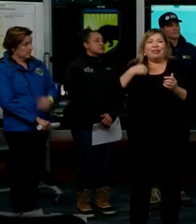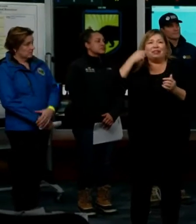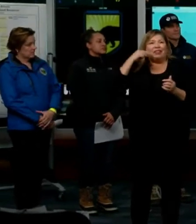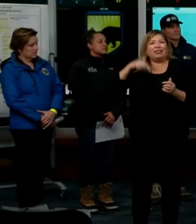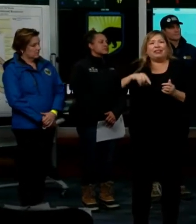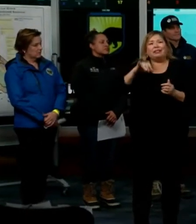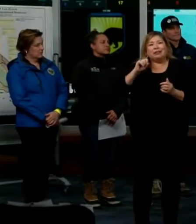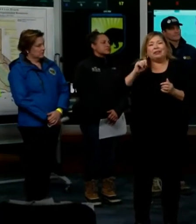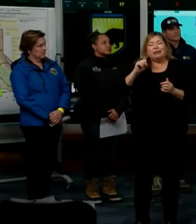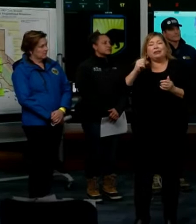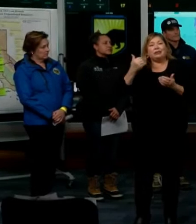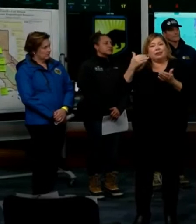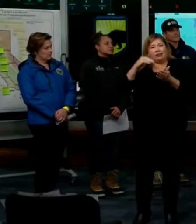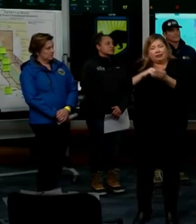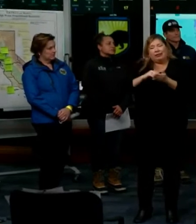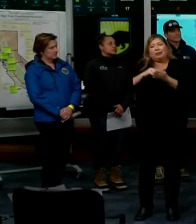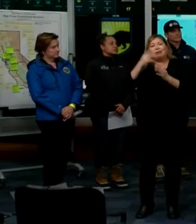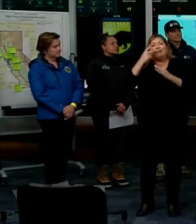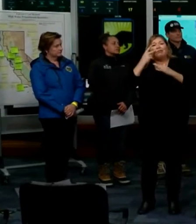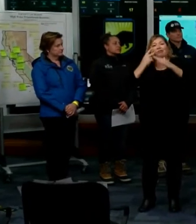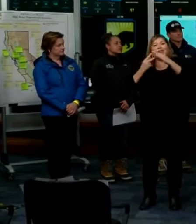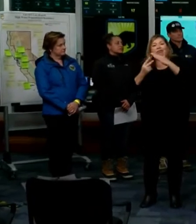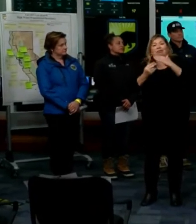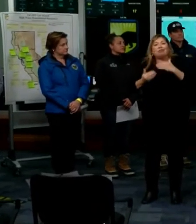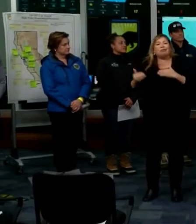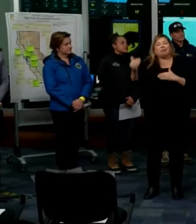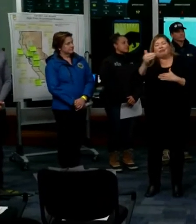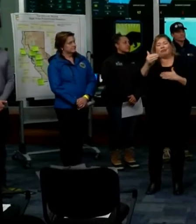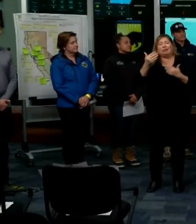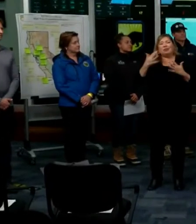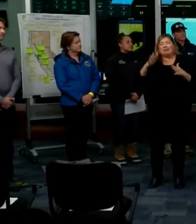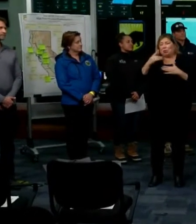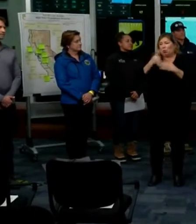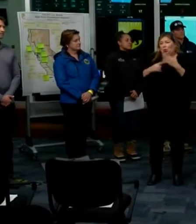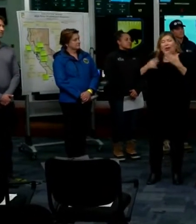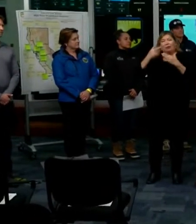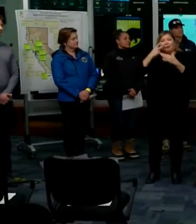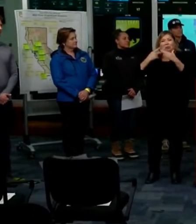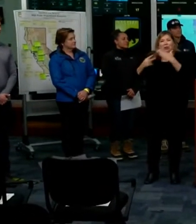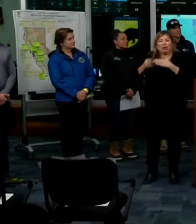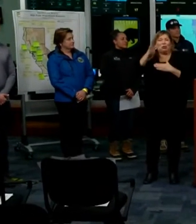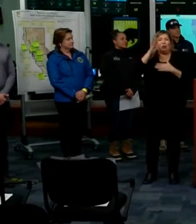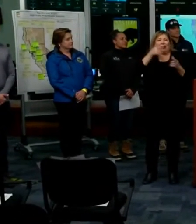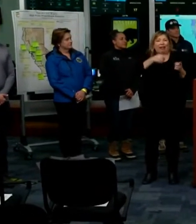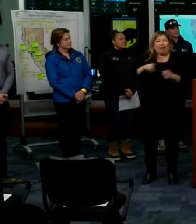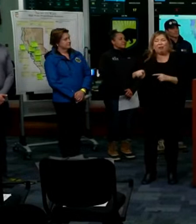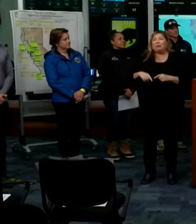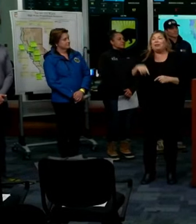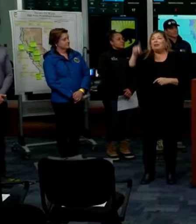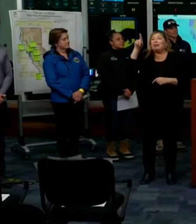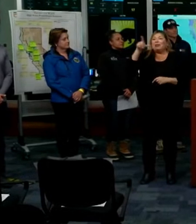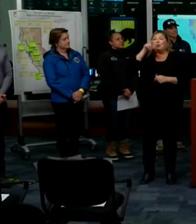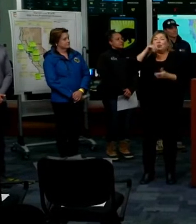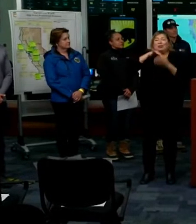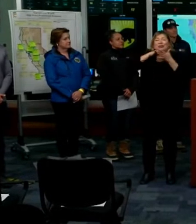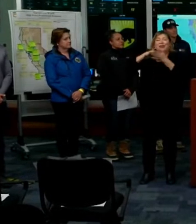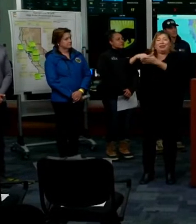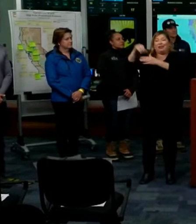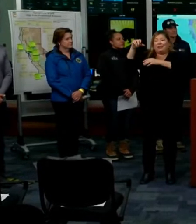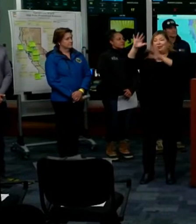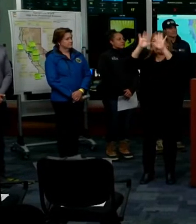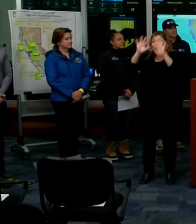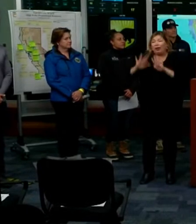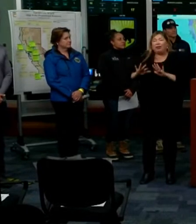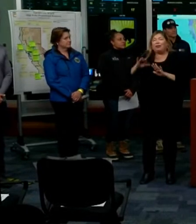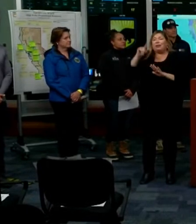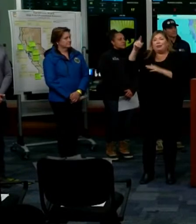a preview. This is what they all projected. This is what those climate scientists all